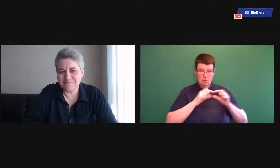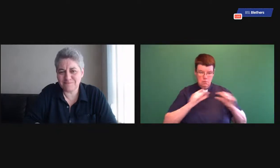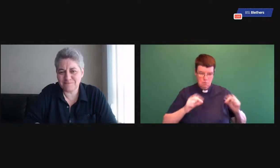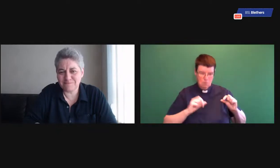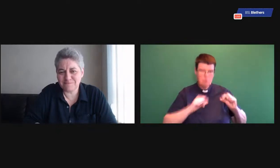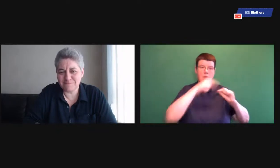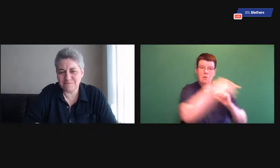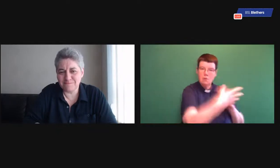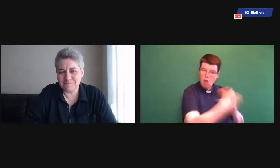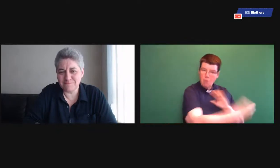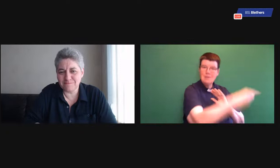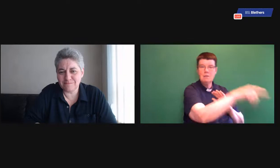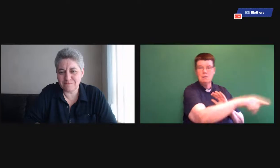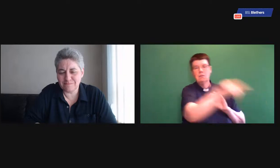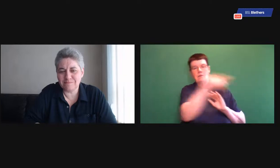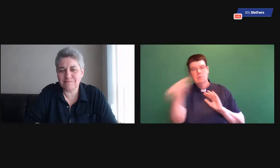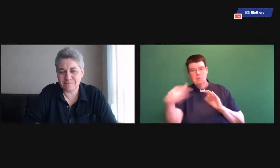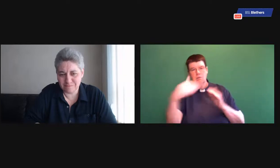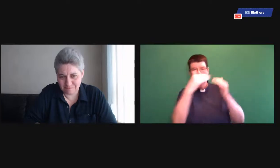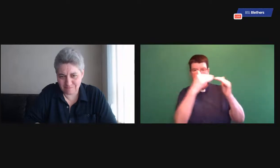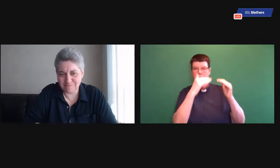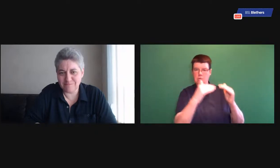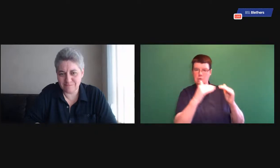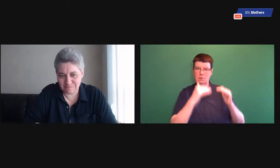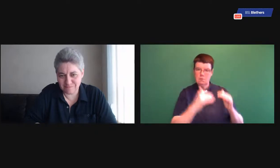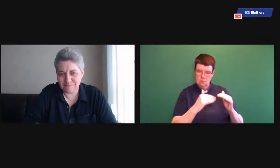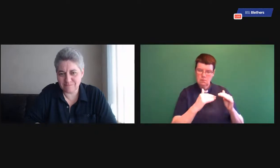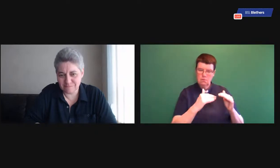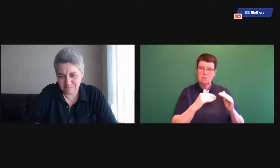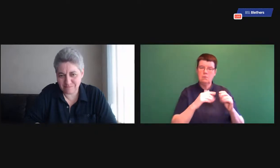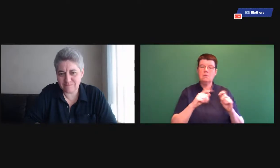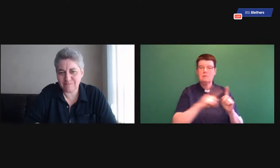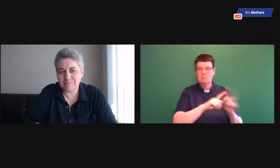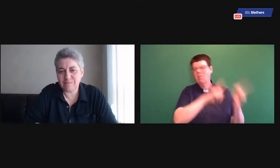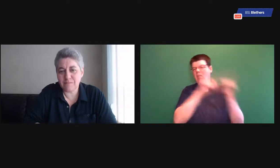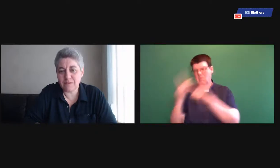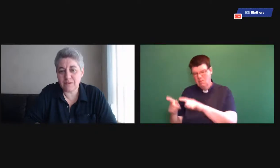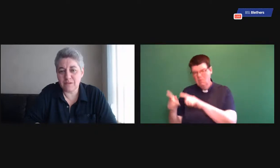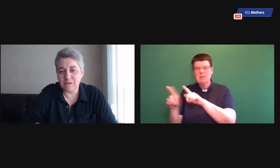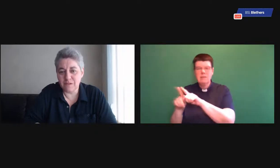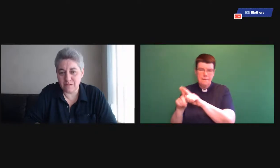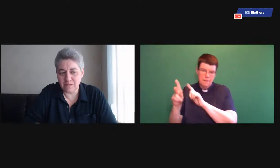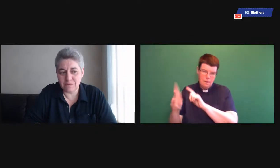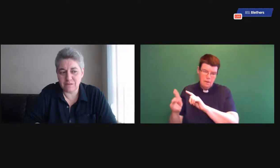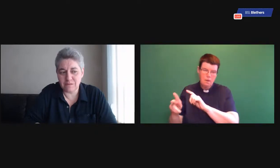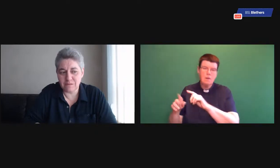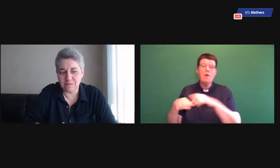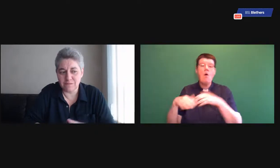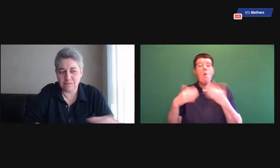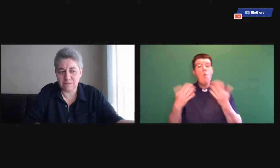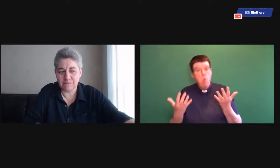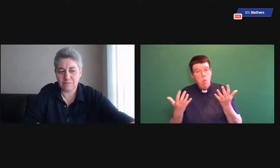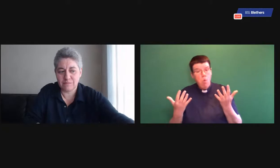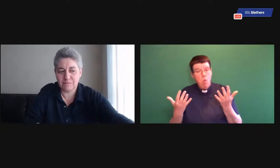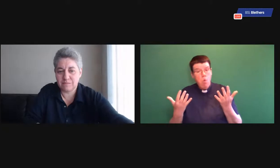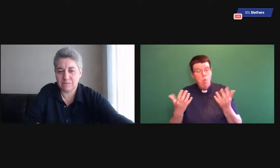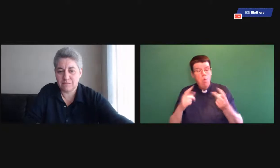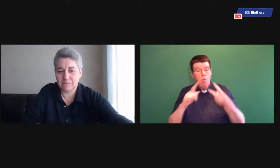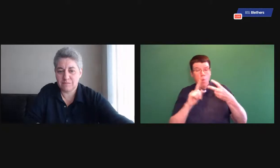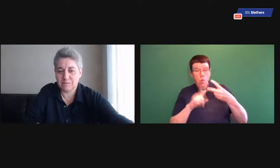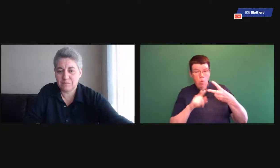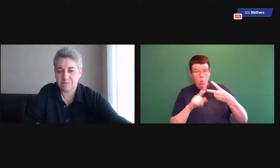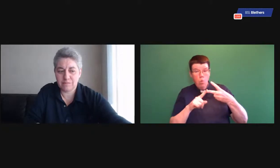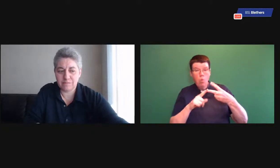then they could have copied me and signed that to their partner, or could it be that I